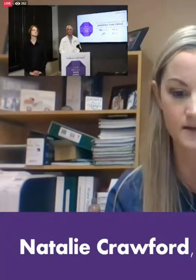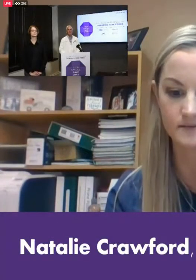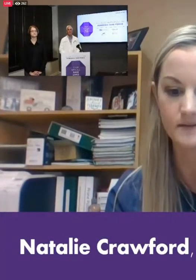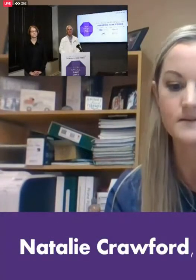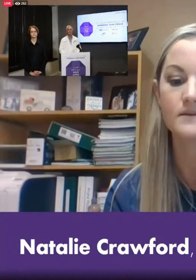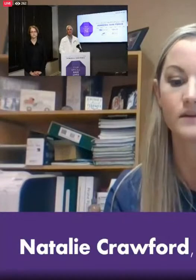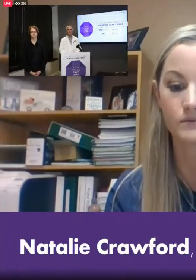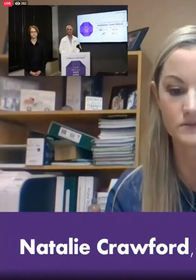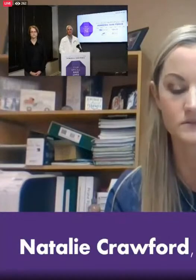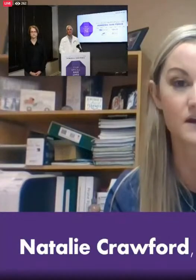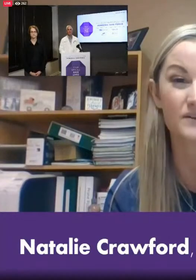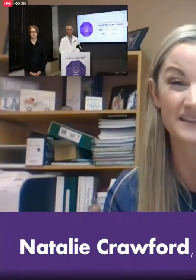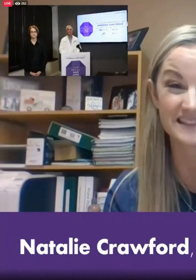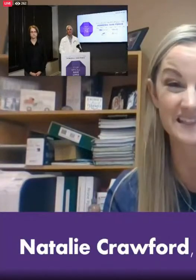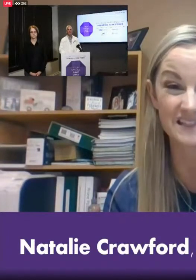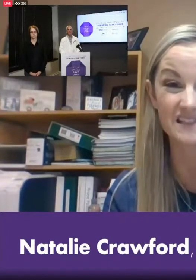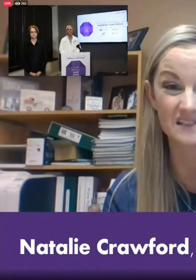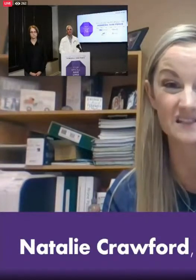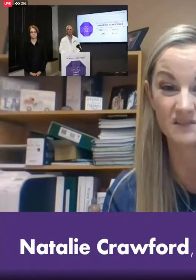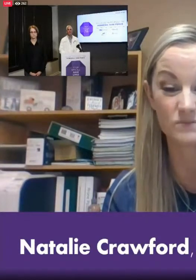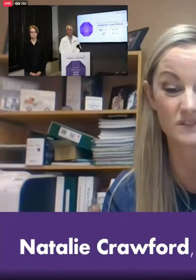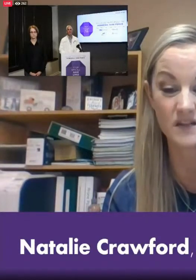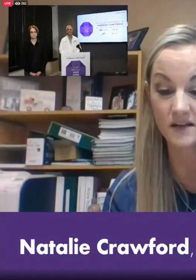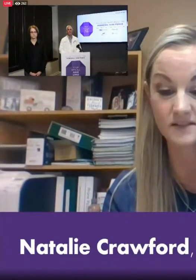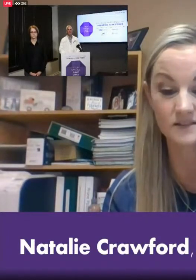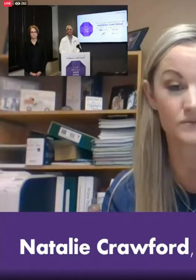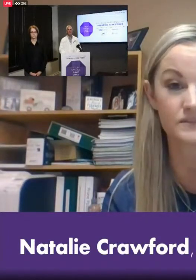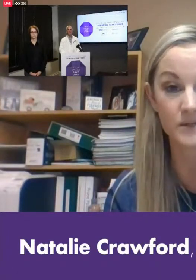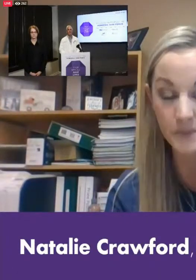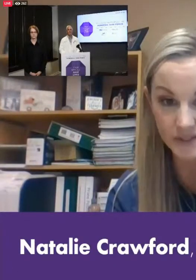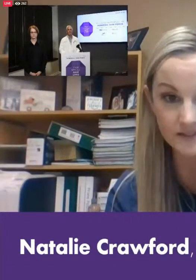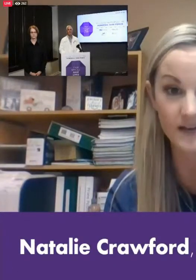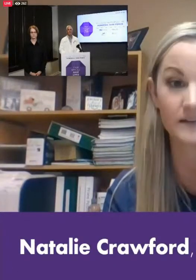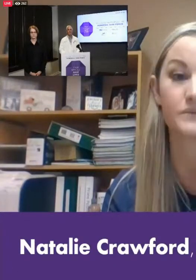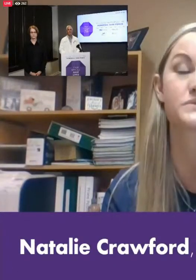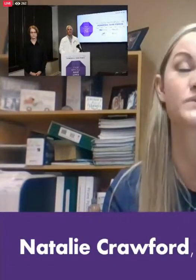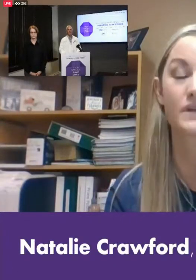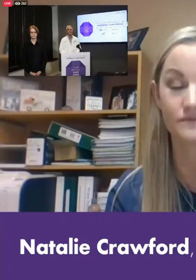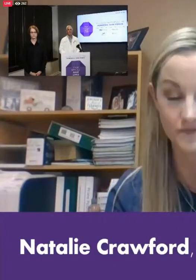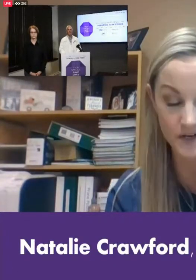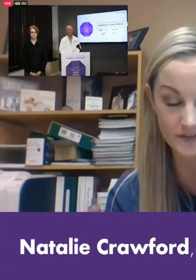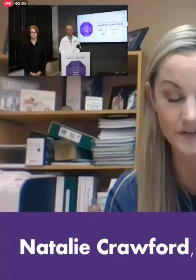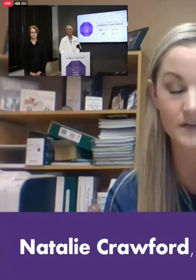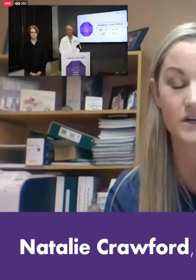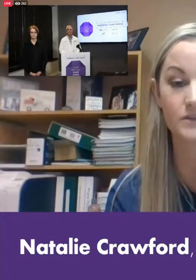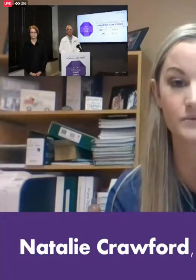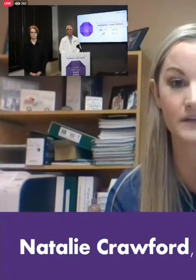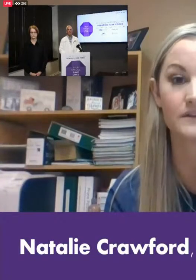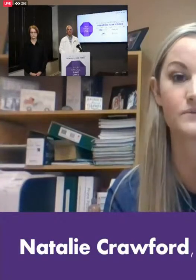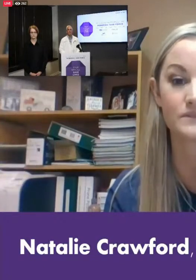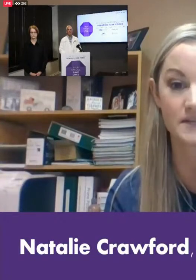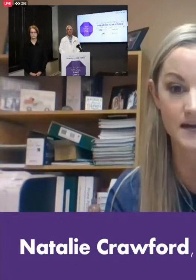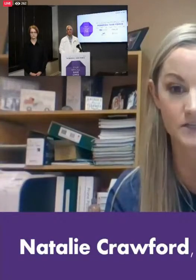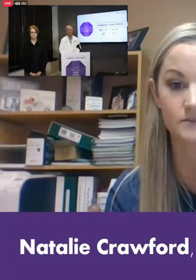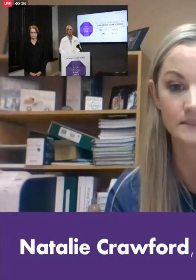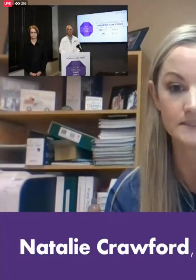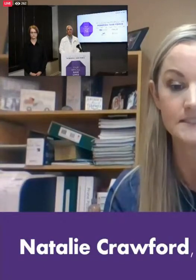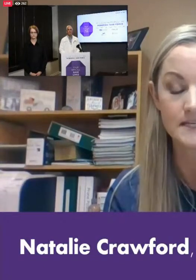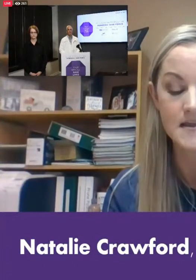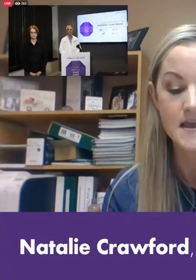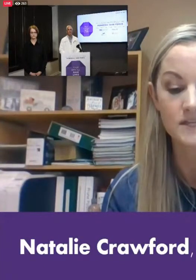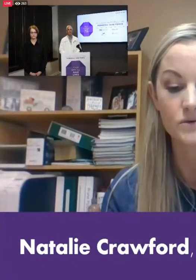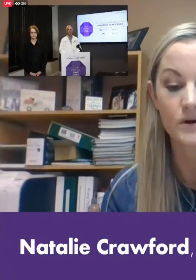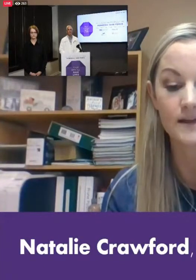off of this man, he was down in the 60s. It was not a pretty sight. He was working very, very hard to breathe. He was